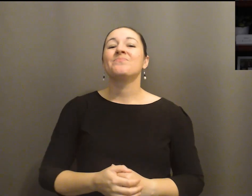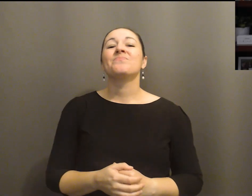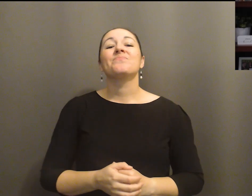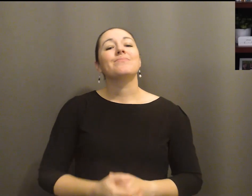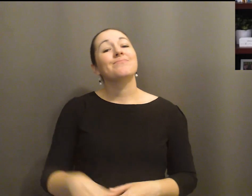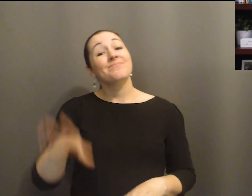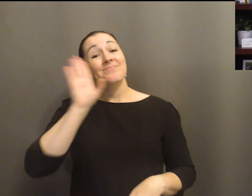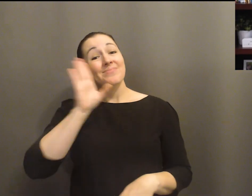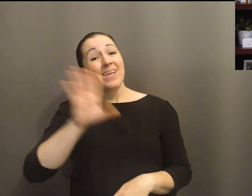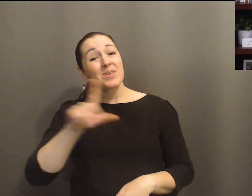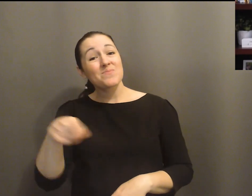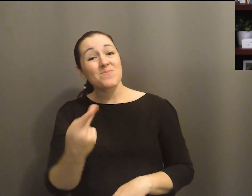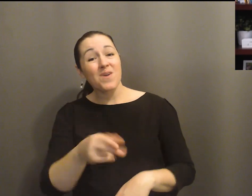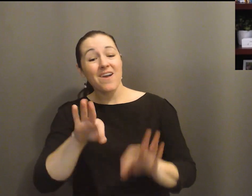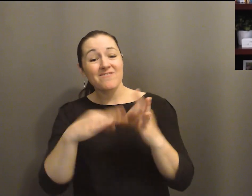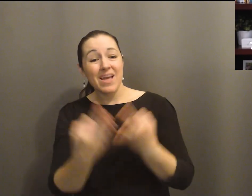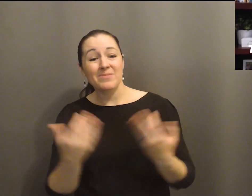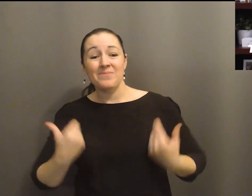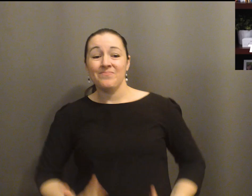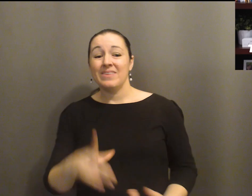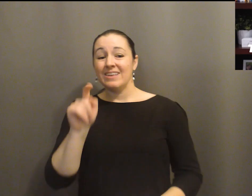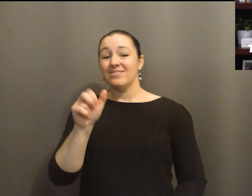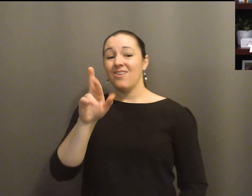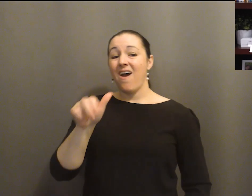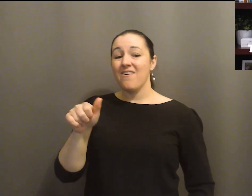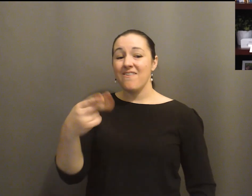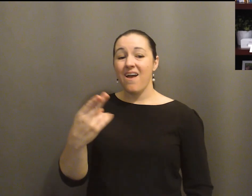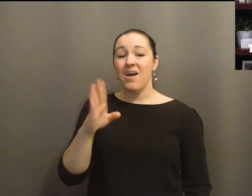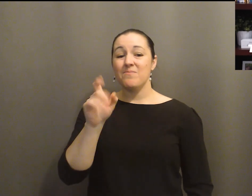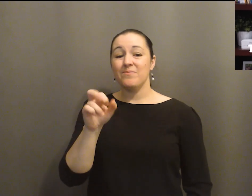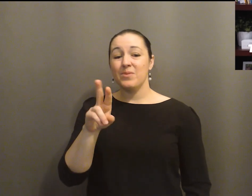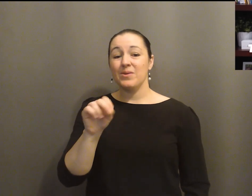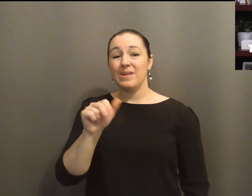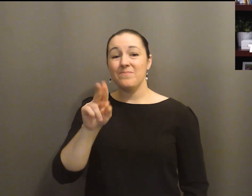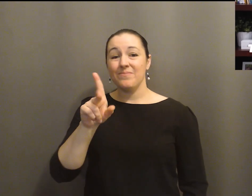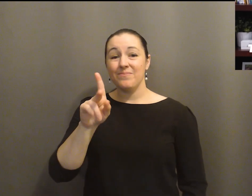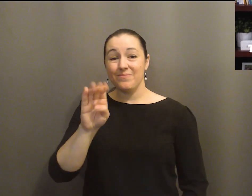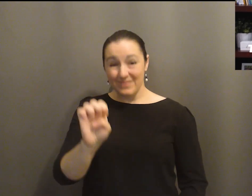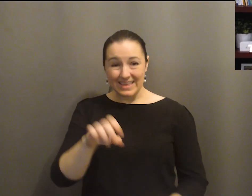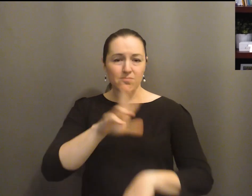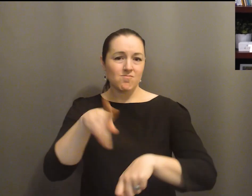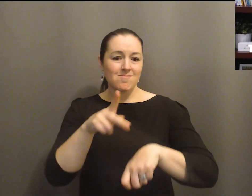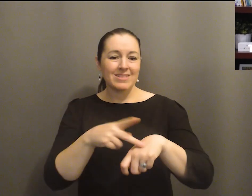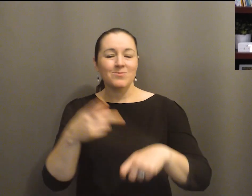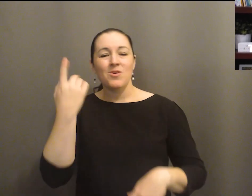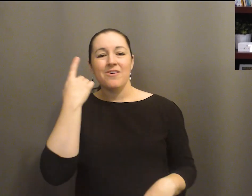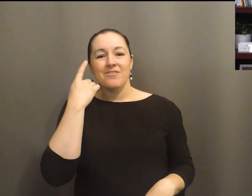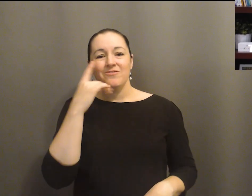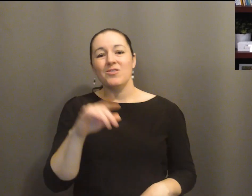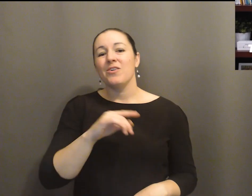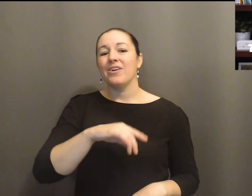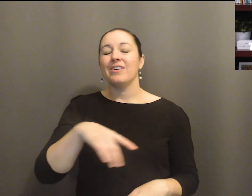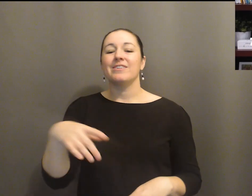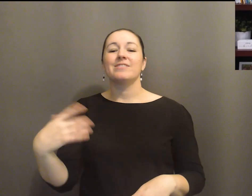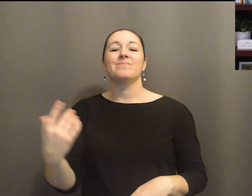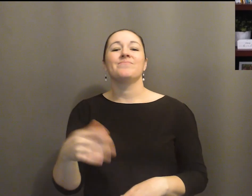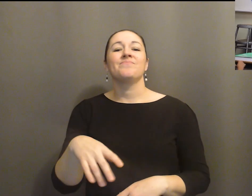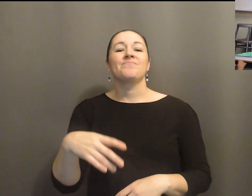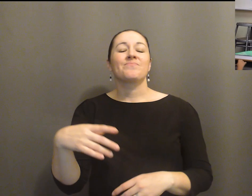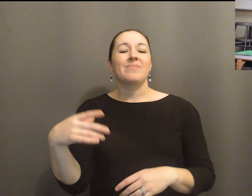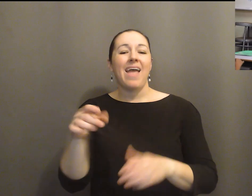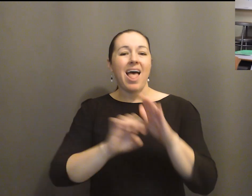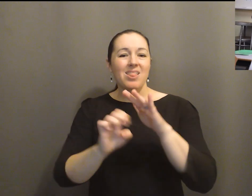Hey Pure Heart family It's me Principal Tara Burnaby Here at Harold W. Smith Elementary School In Glendale, Arizona